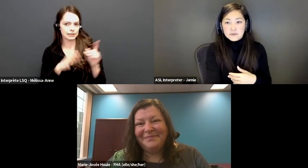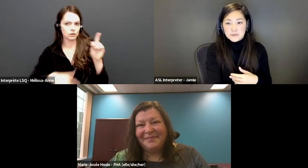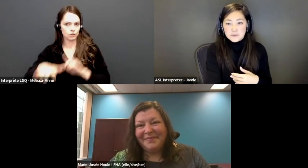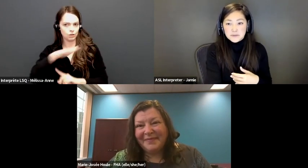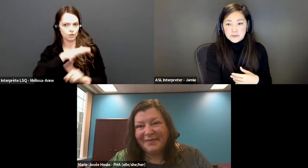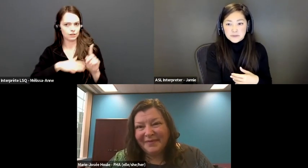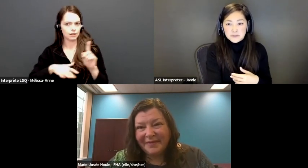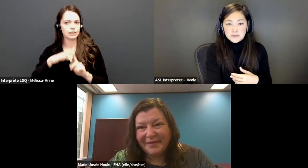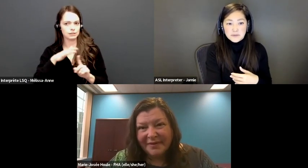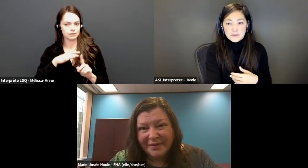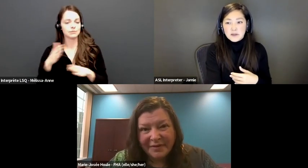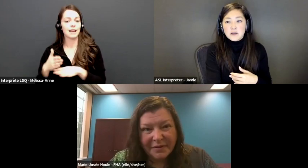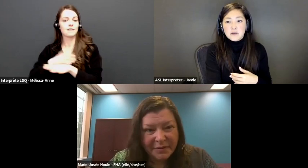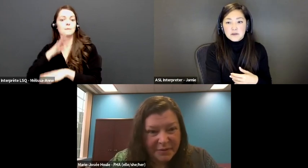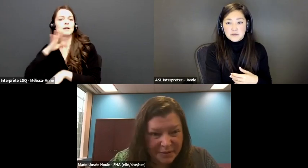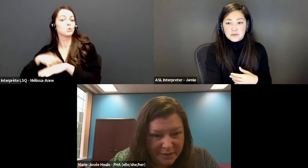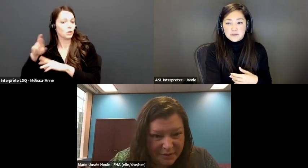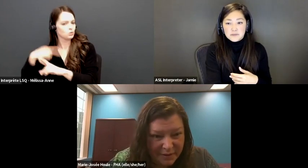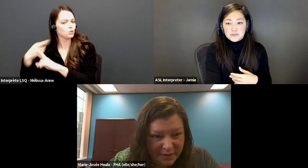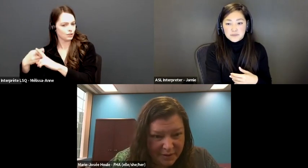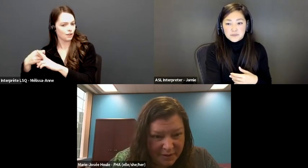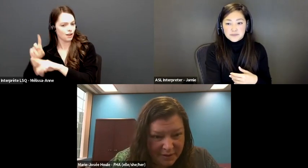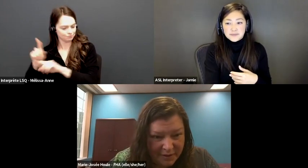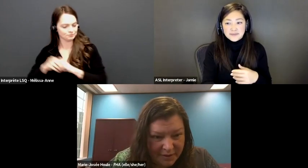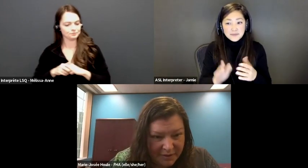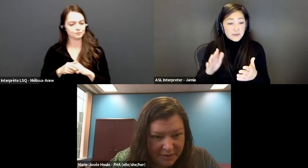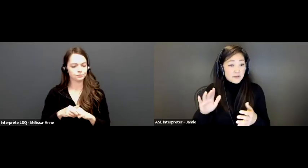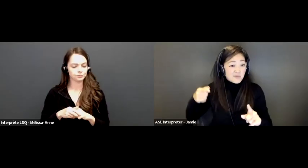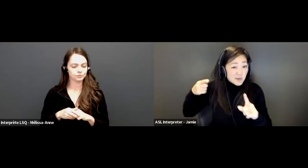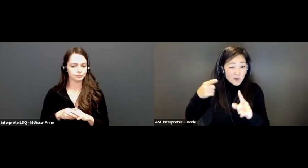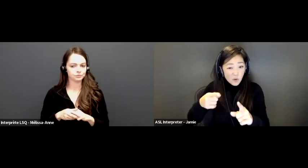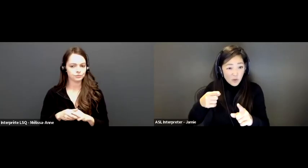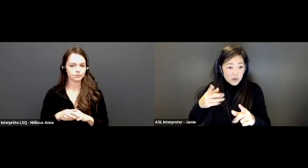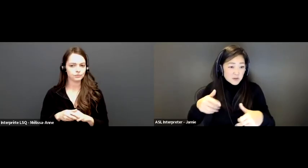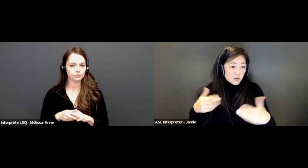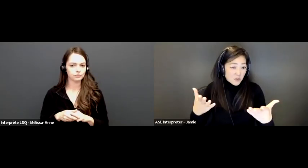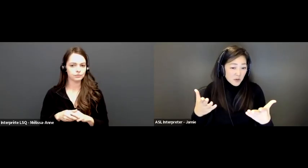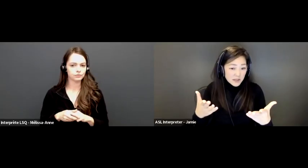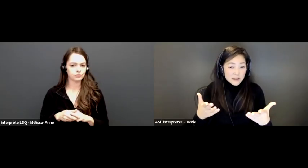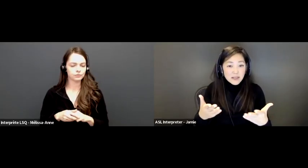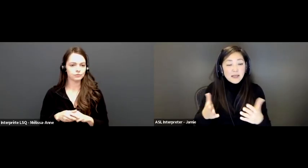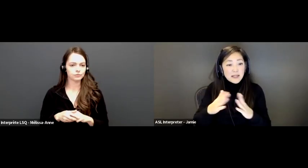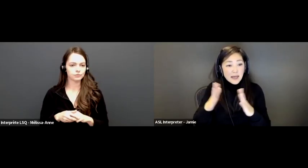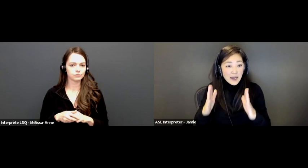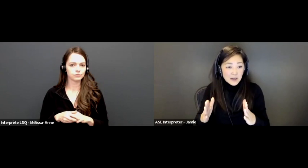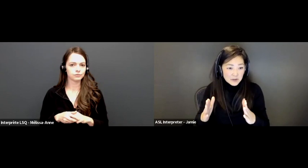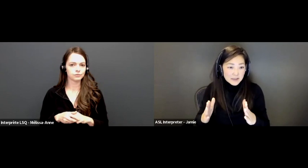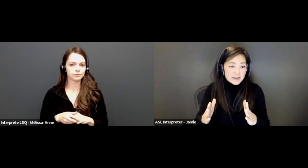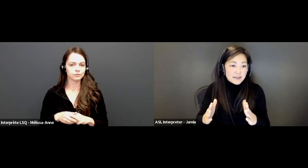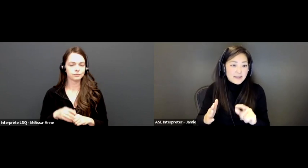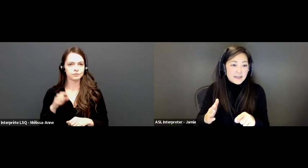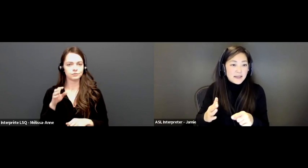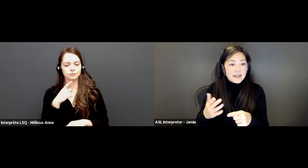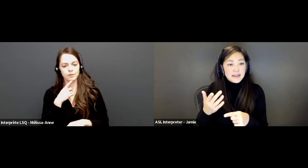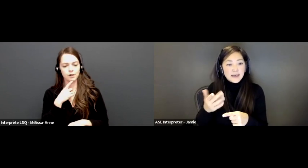We had a very quick turnaround on this project. The main research objective was really to provide the Office of the Federal Housing Advocate with relevant